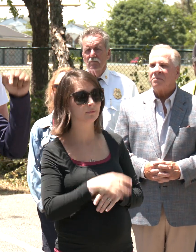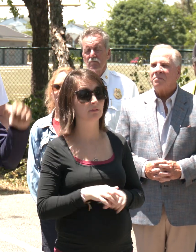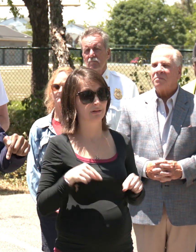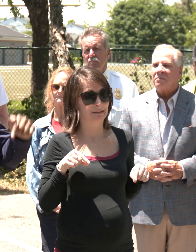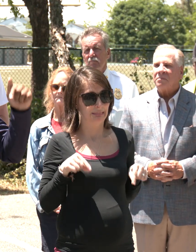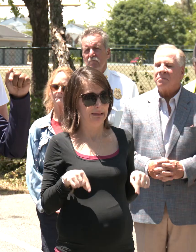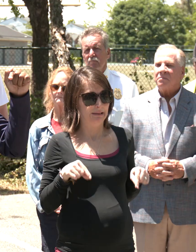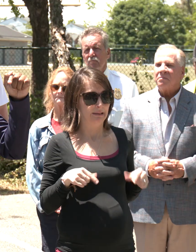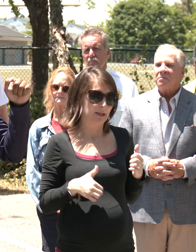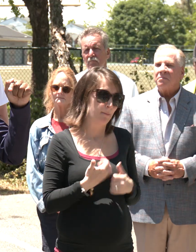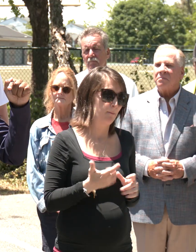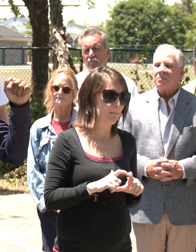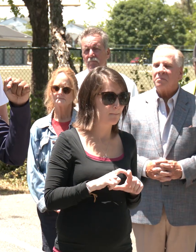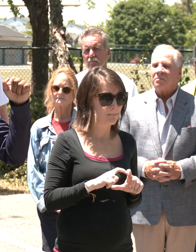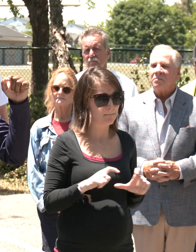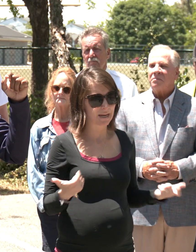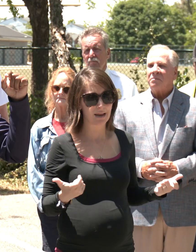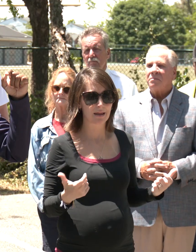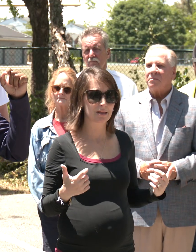the biggest and